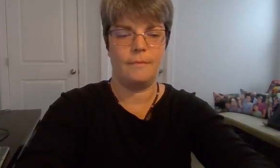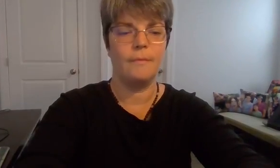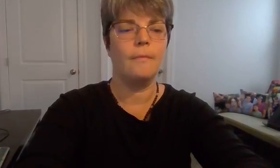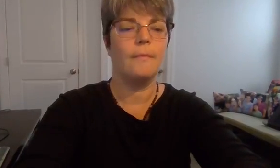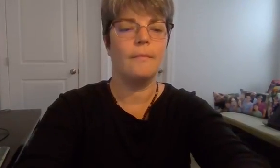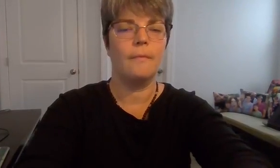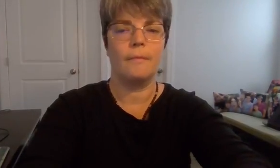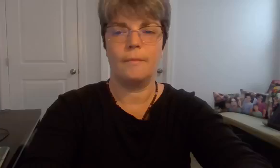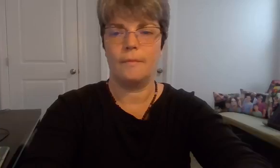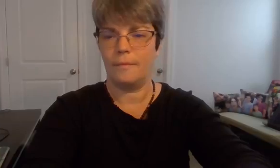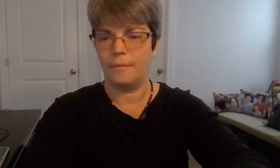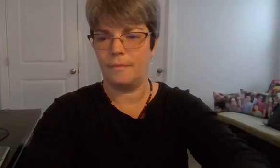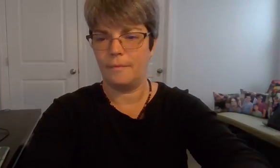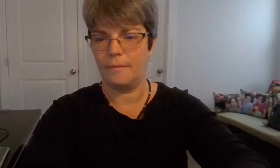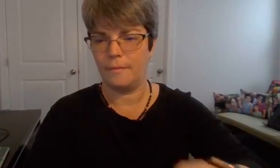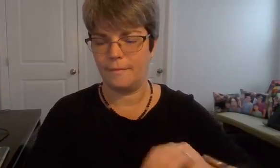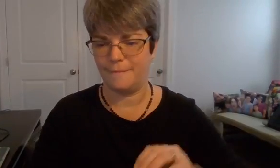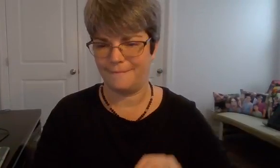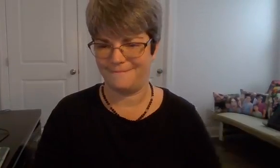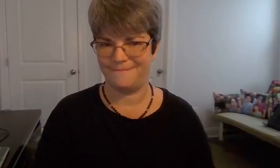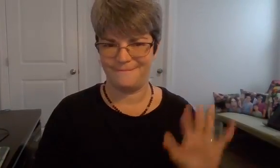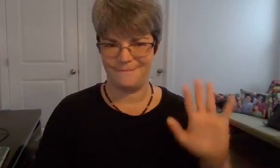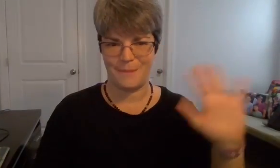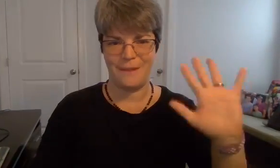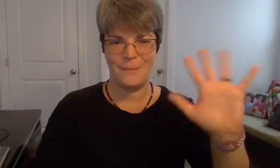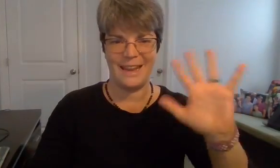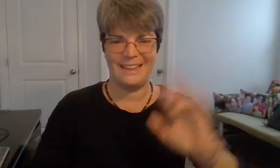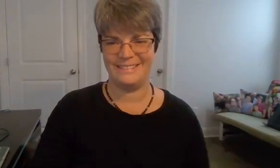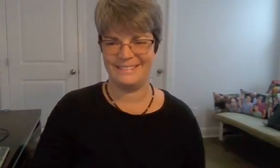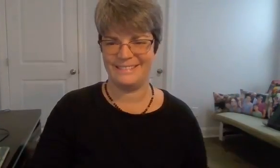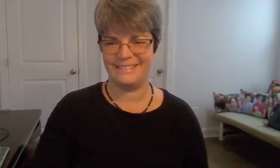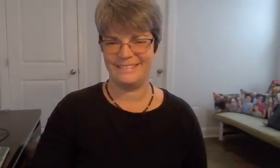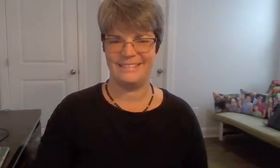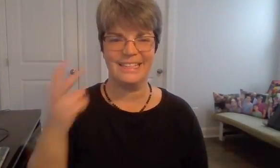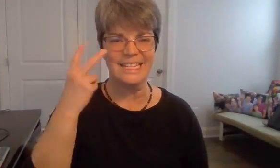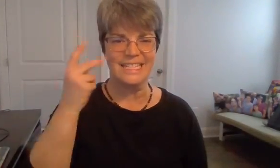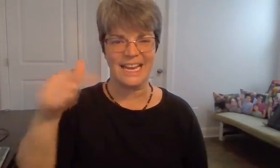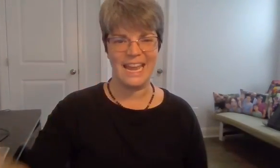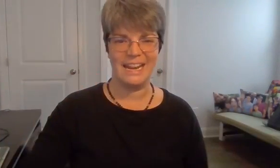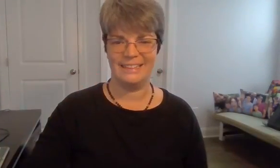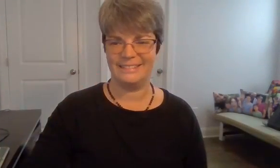Bye, everybody. See you later.